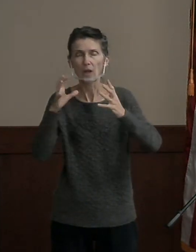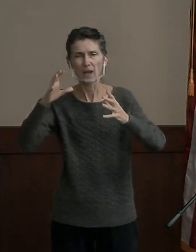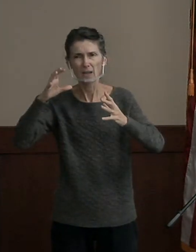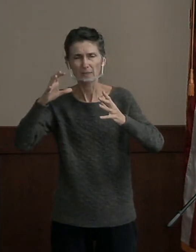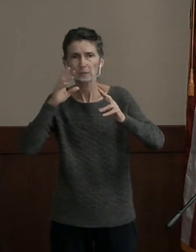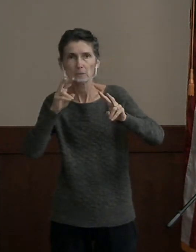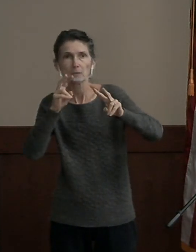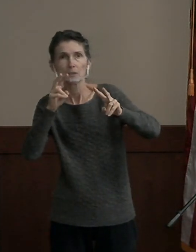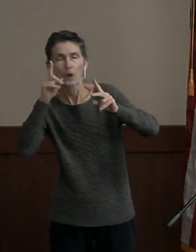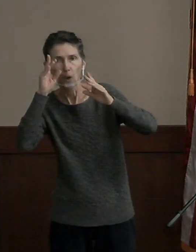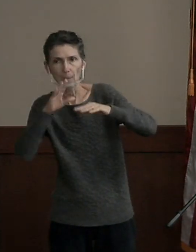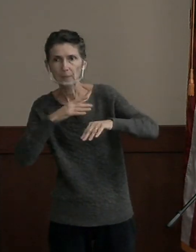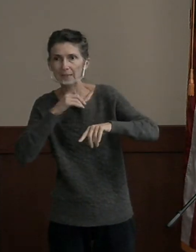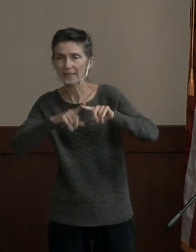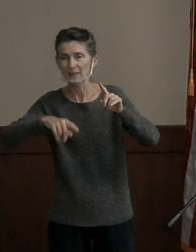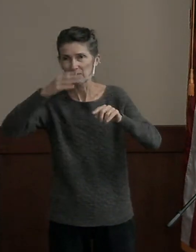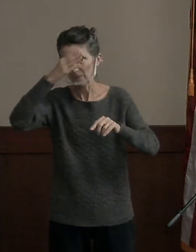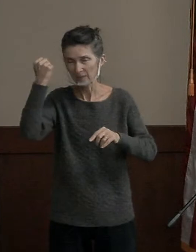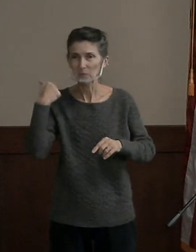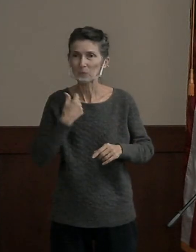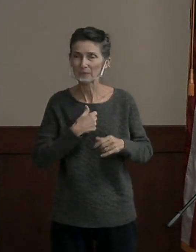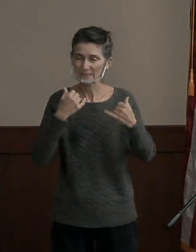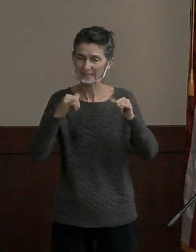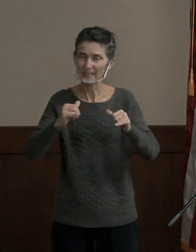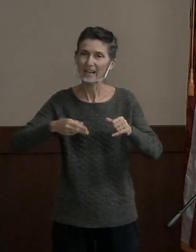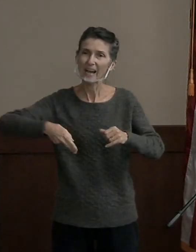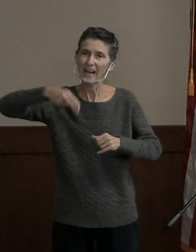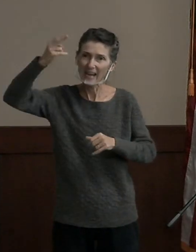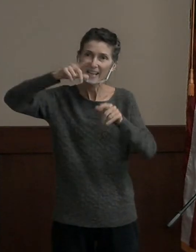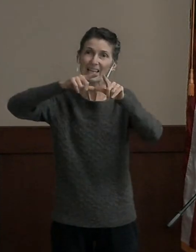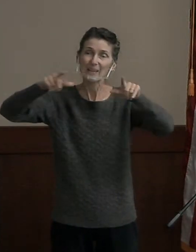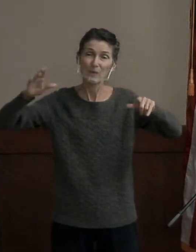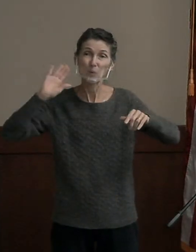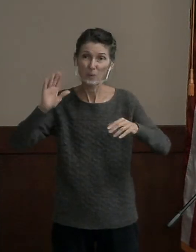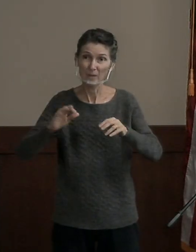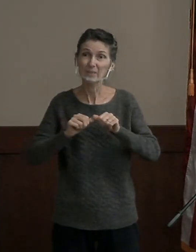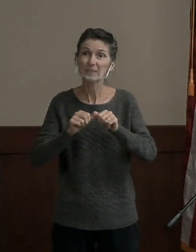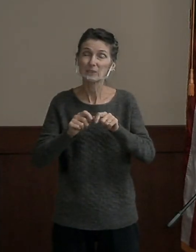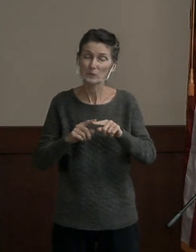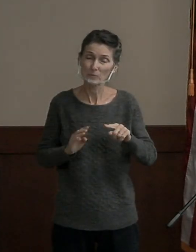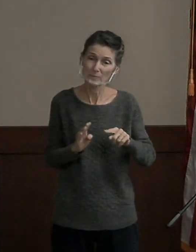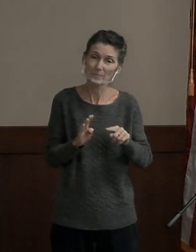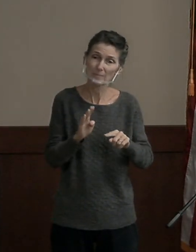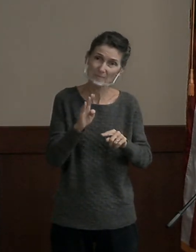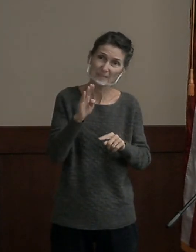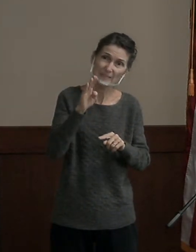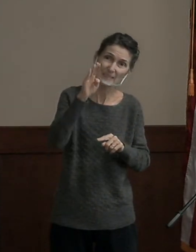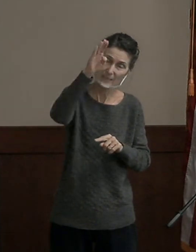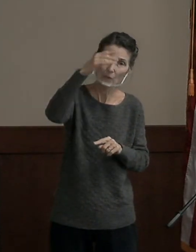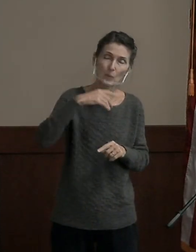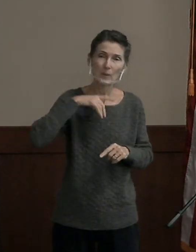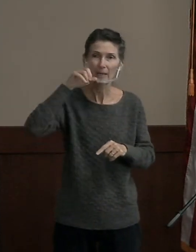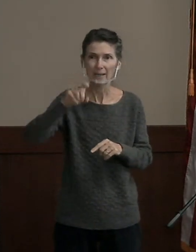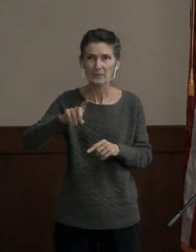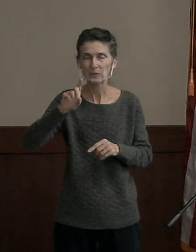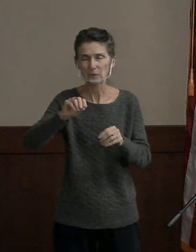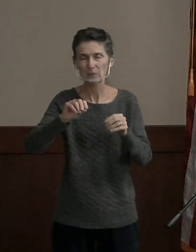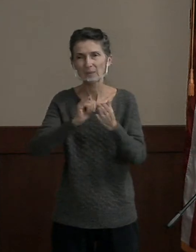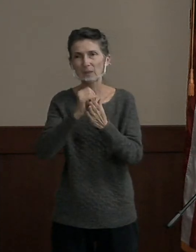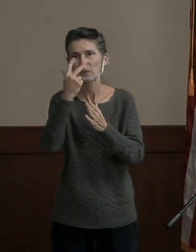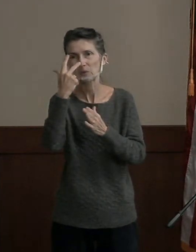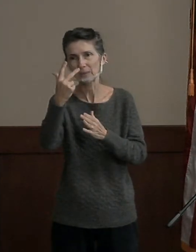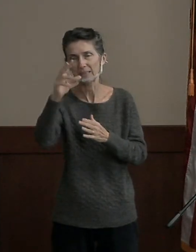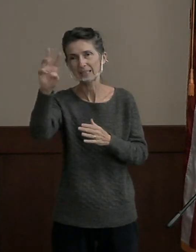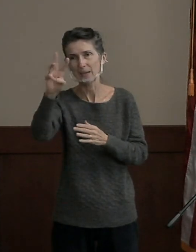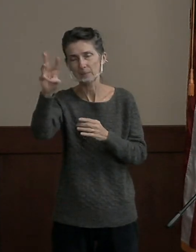hope. But we can't forget, we are still at a high level, and it will continue. And we must do the 3 W's, of course.